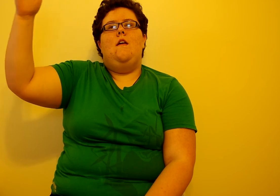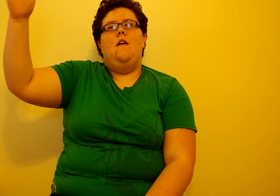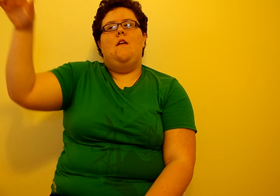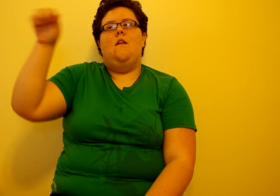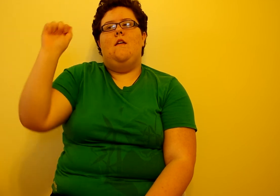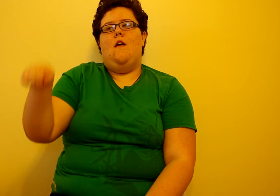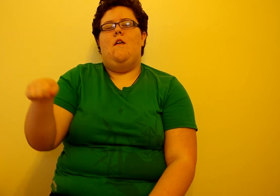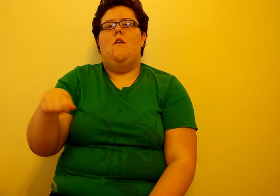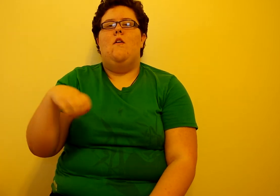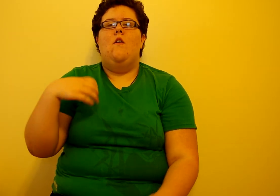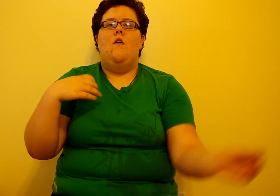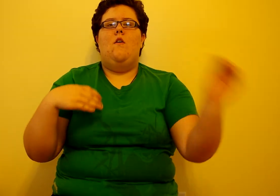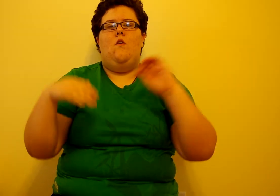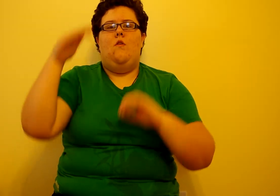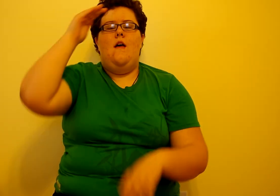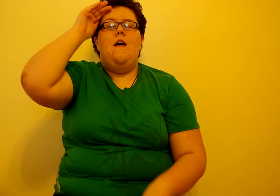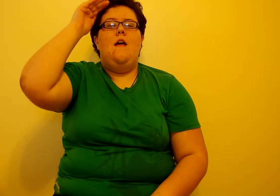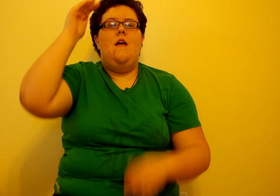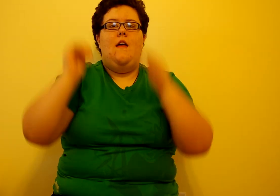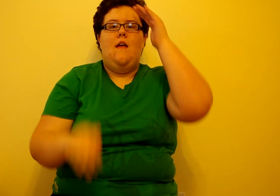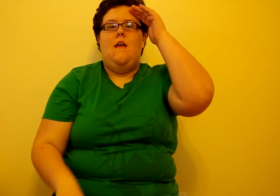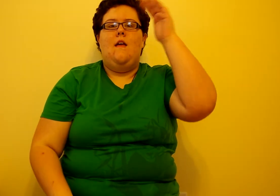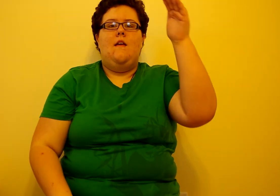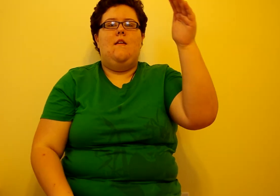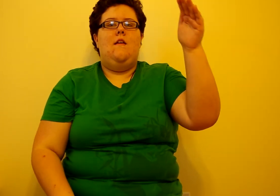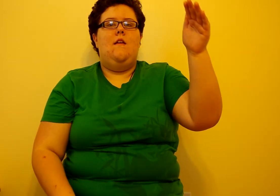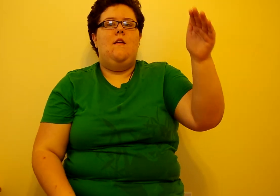Hey, yeah, oh, hey,